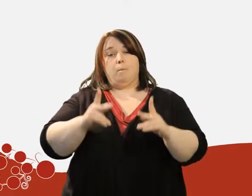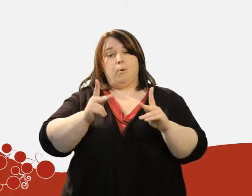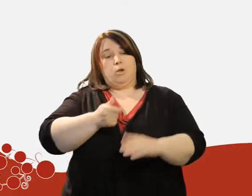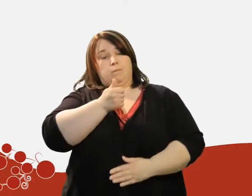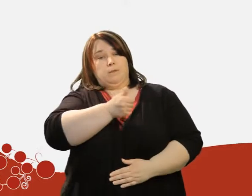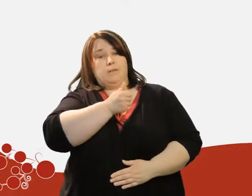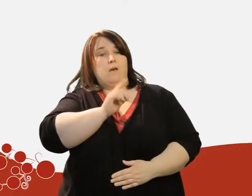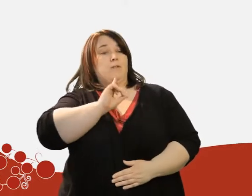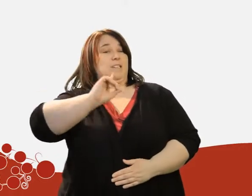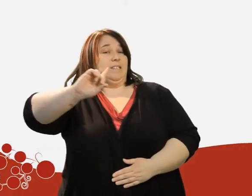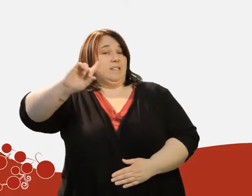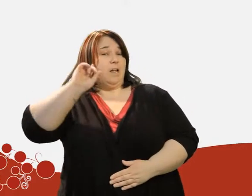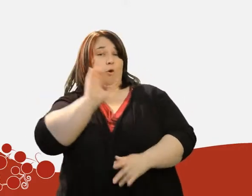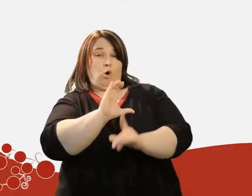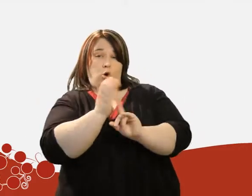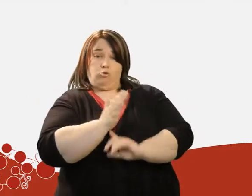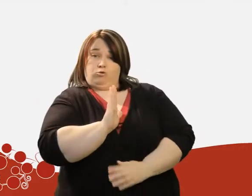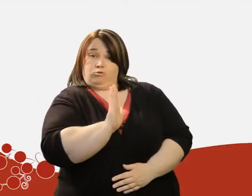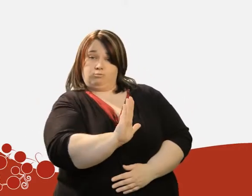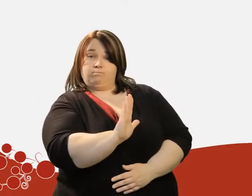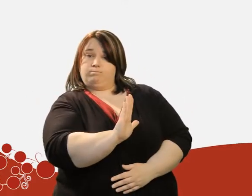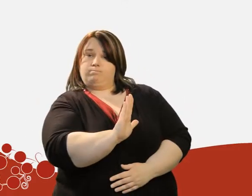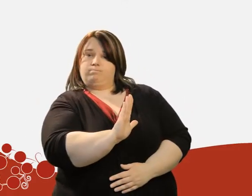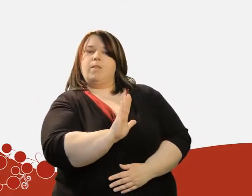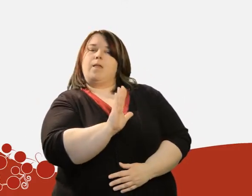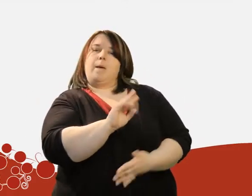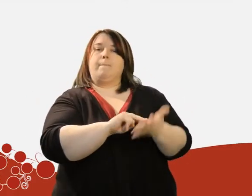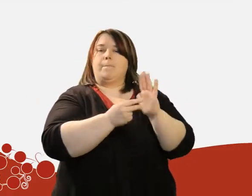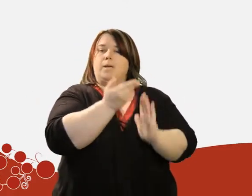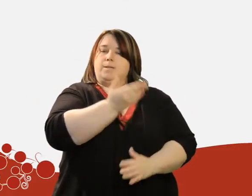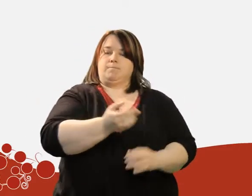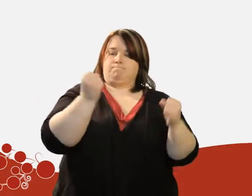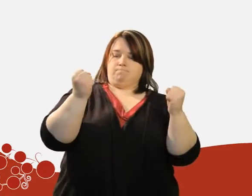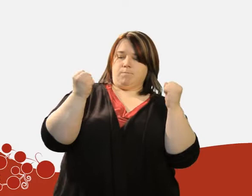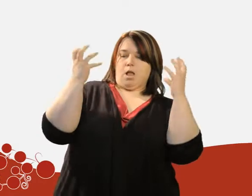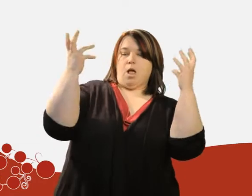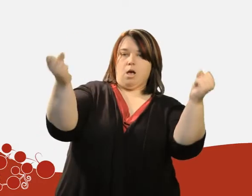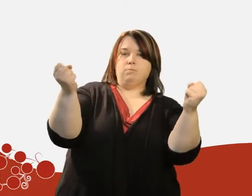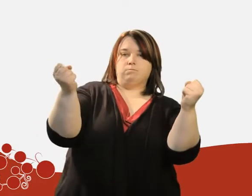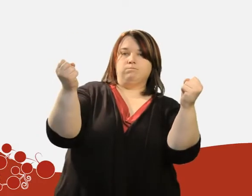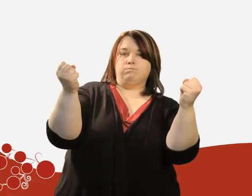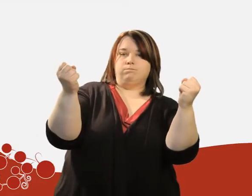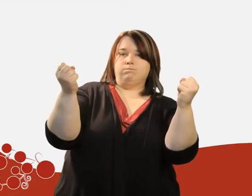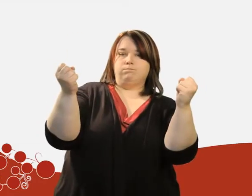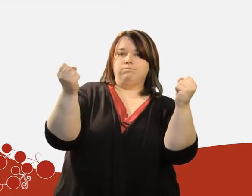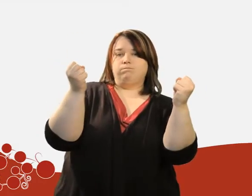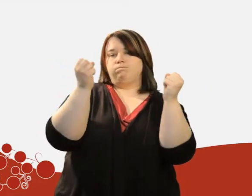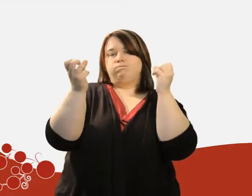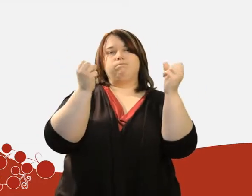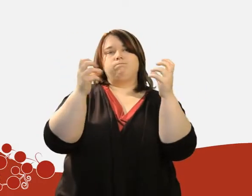A person who identifies themselves as being culturally deaf will be a person who uses sign language and who is involved in the